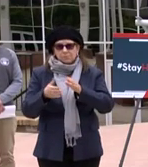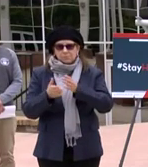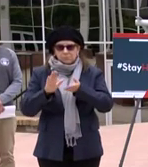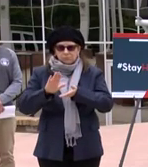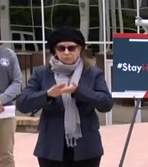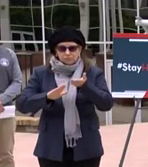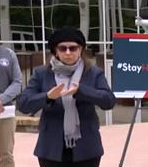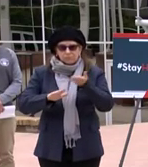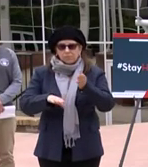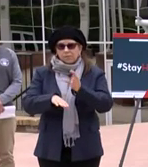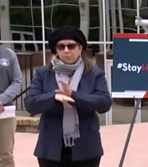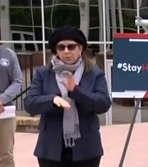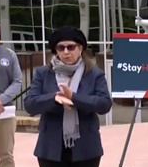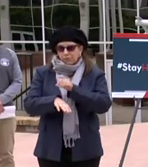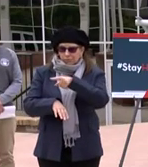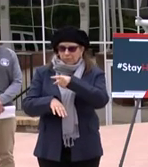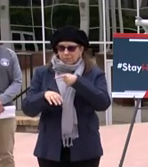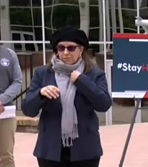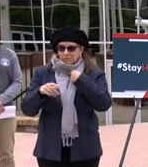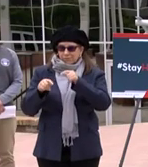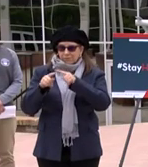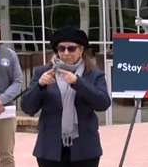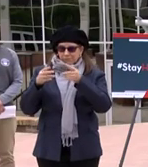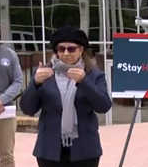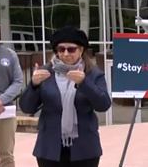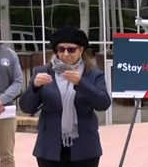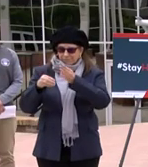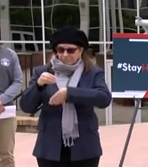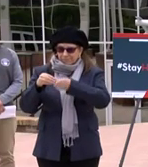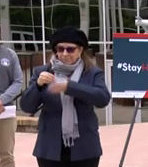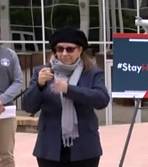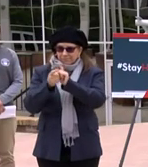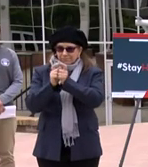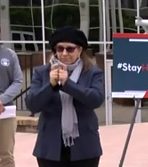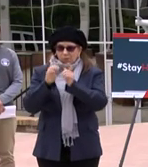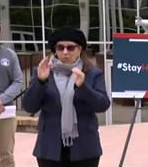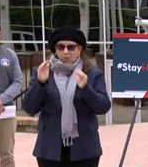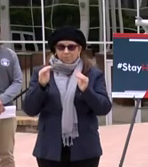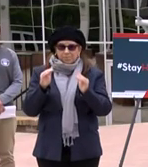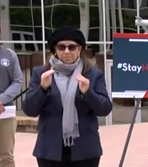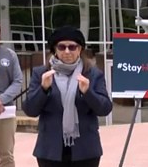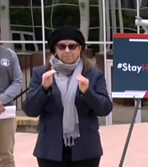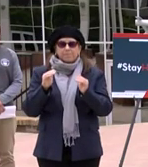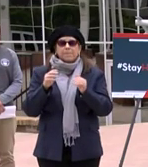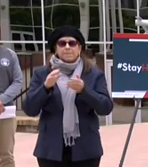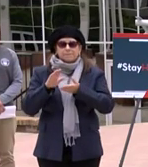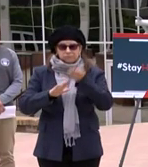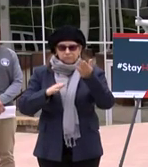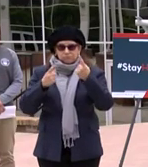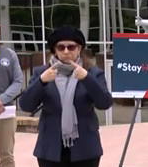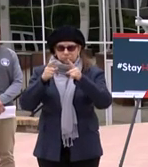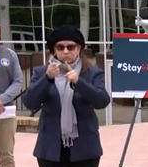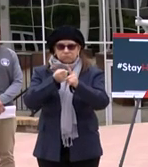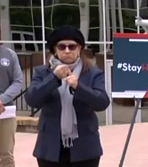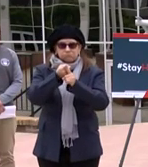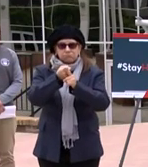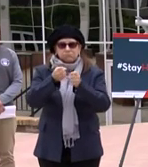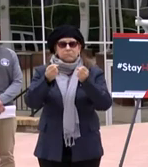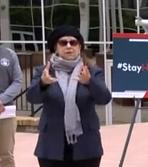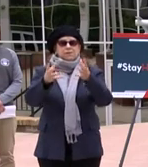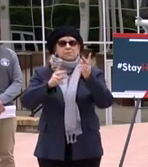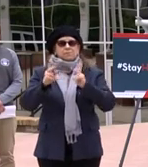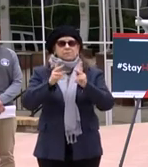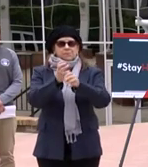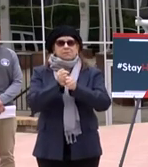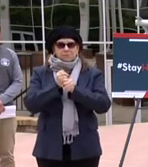get those changes made in the system. We're hopeful that that will happen sooner rather than later. We think maybe by the end of the